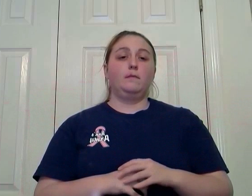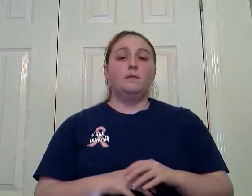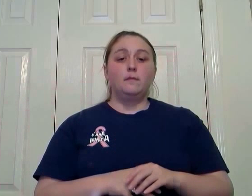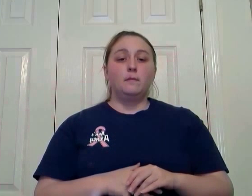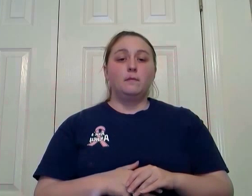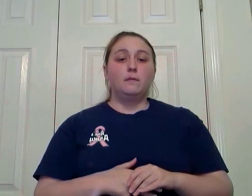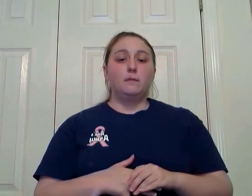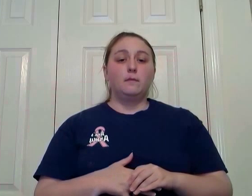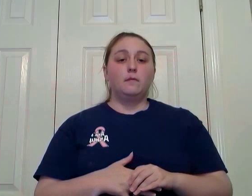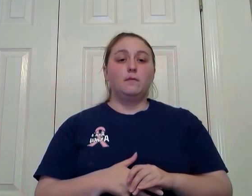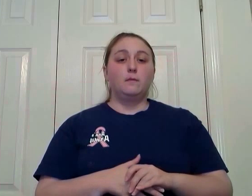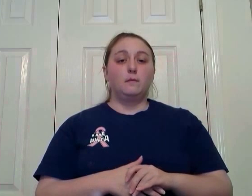I can't sail directly there.